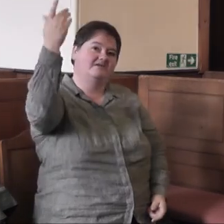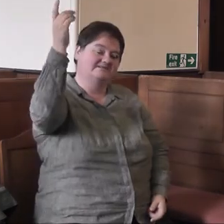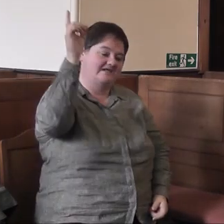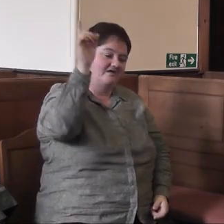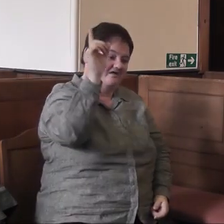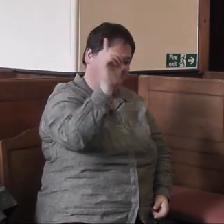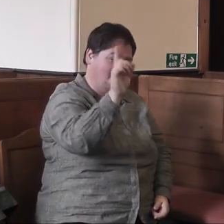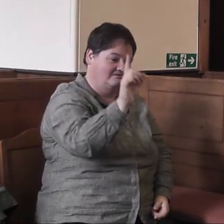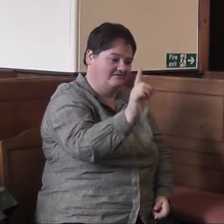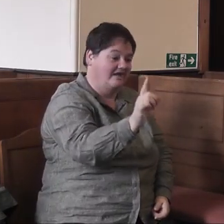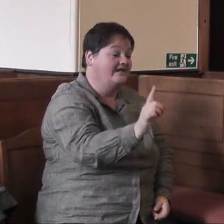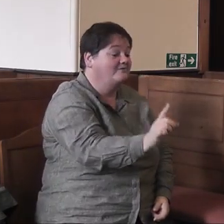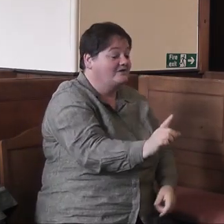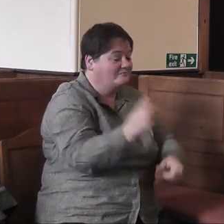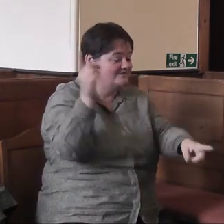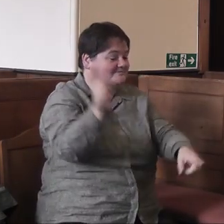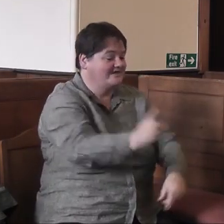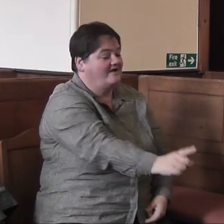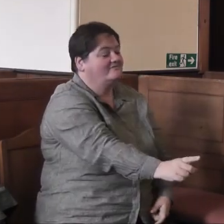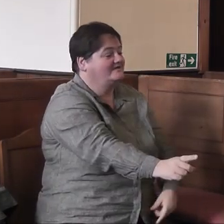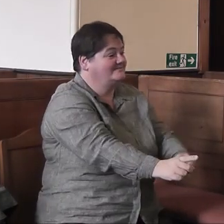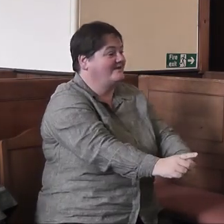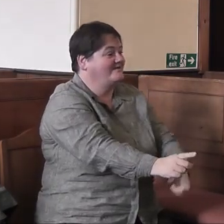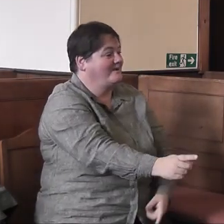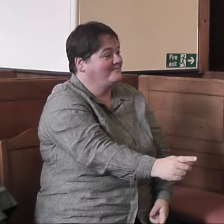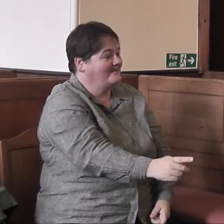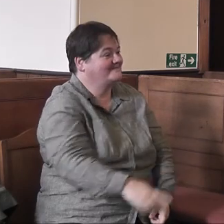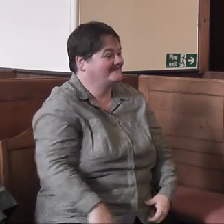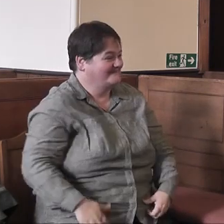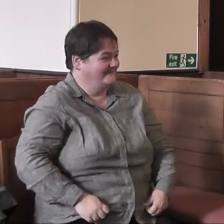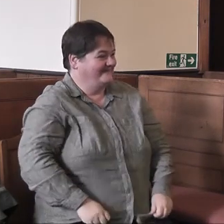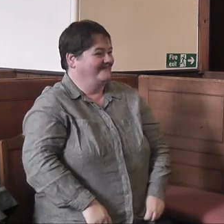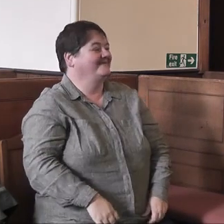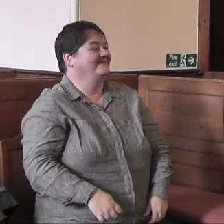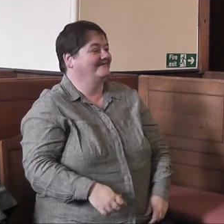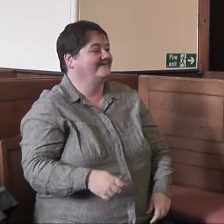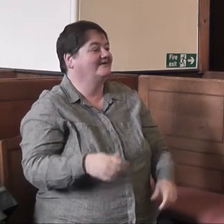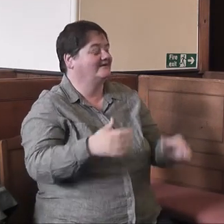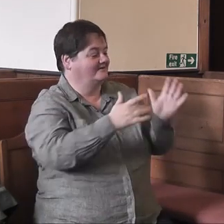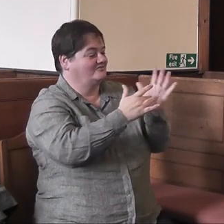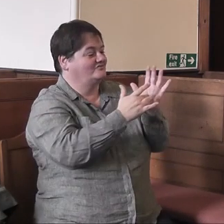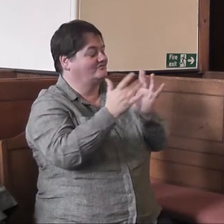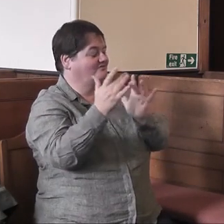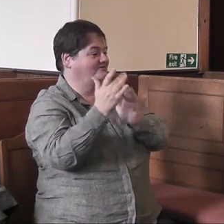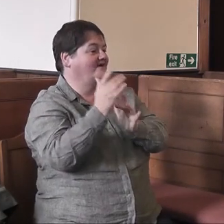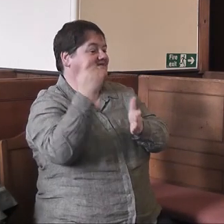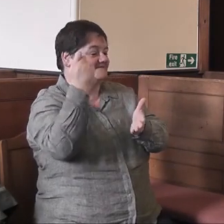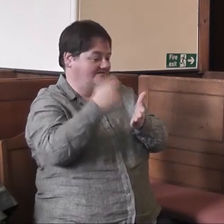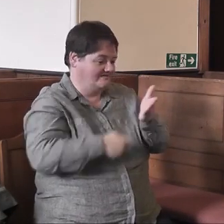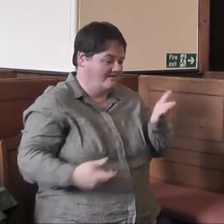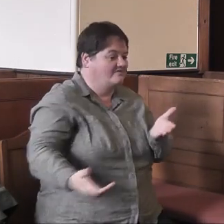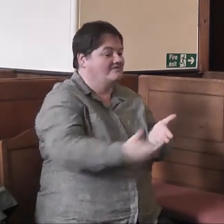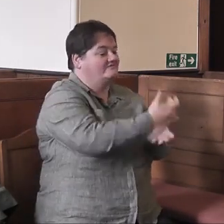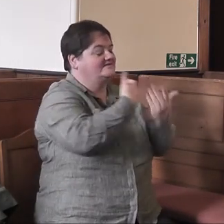is here, and then we can put him down into where the baby is. Great. Christ, the